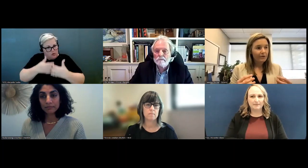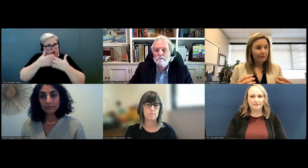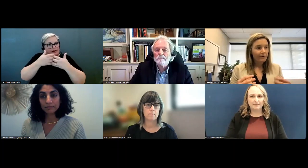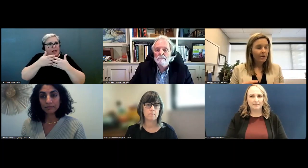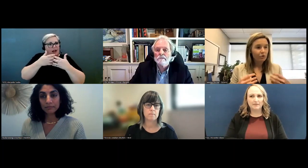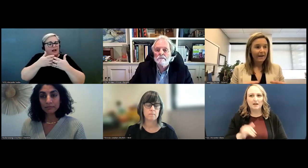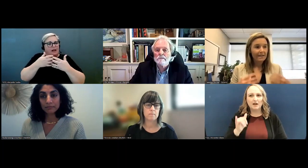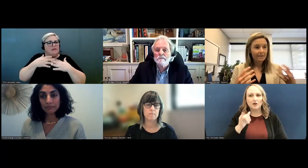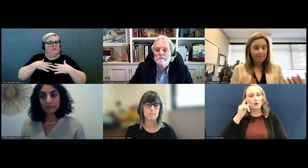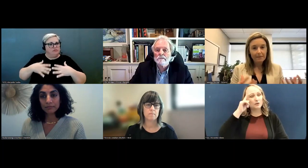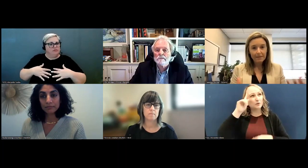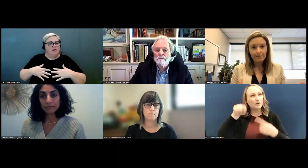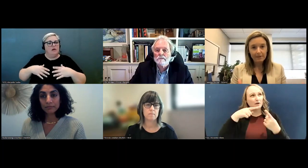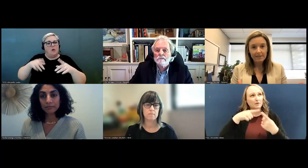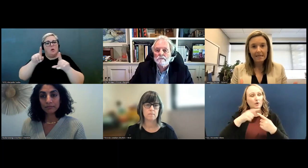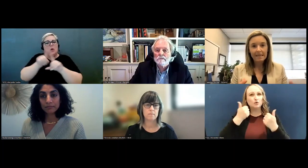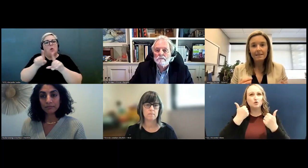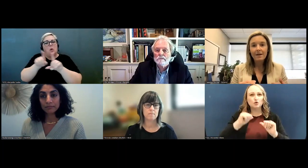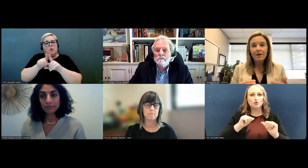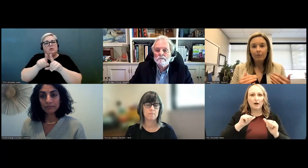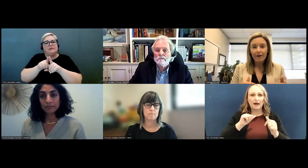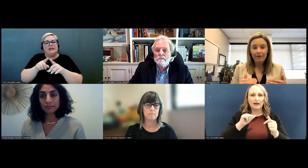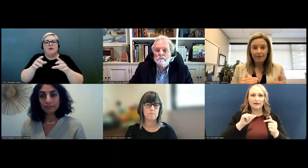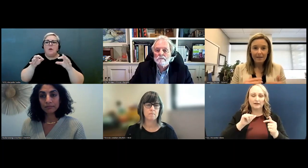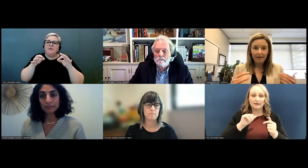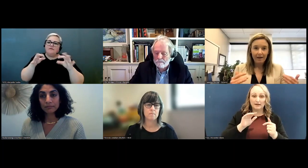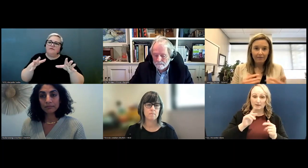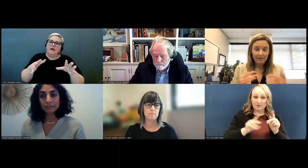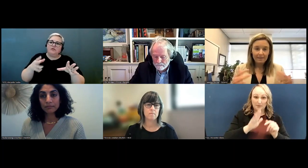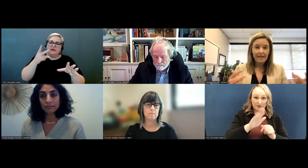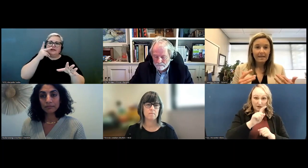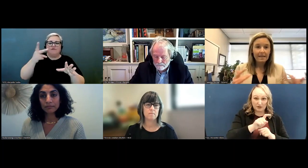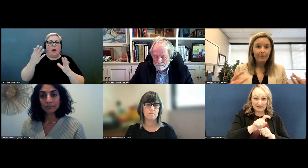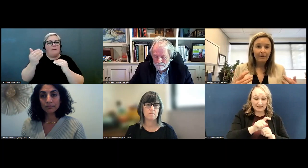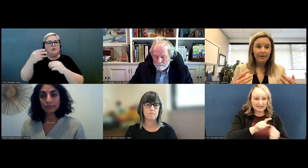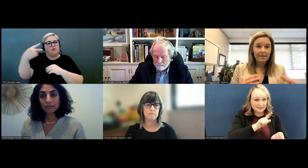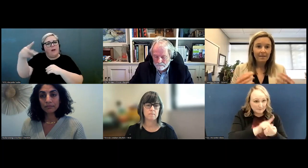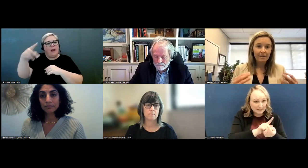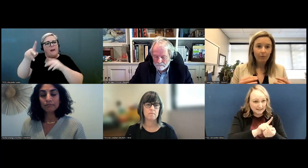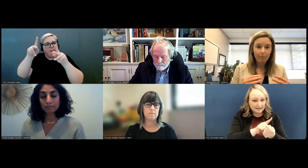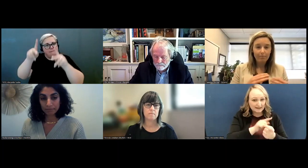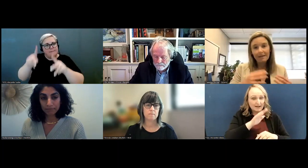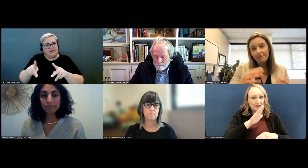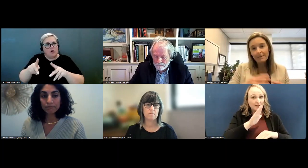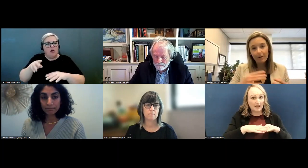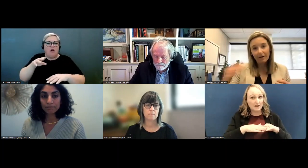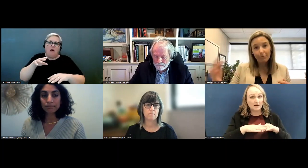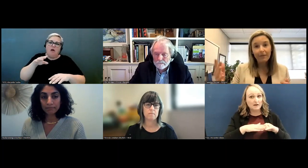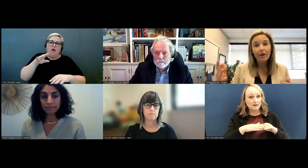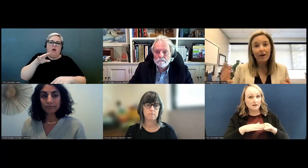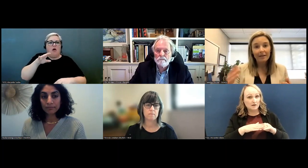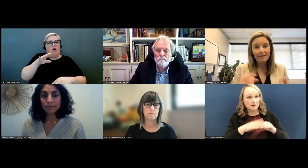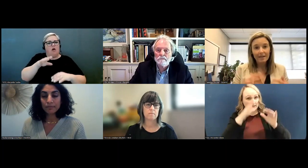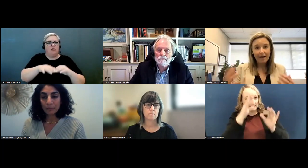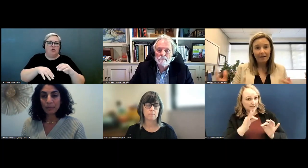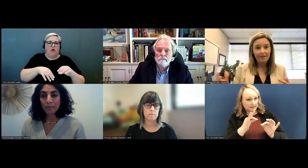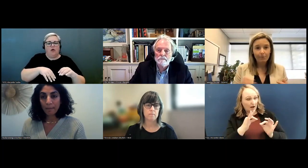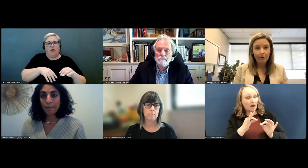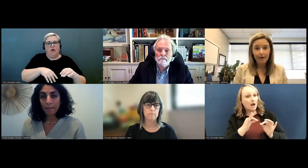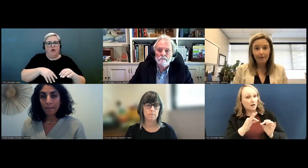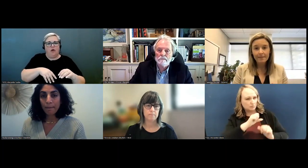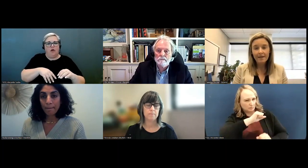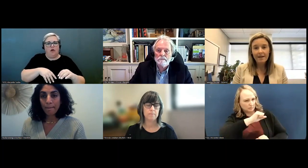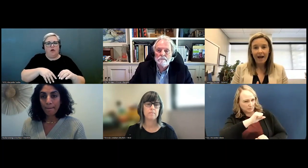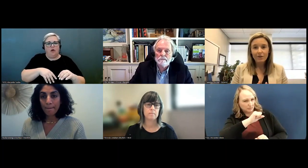an approach of trying to meet people's needs rather than being kind of this gatekeeper that's making people kind of run the gauntlet to